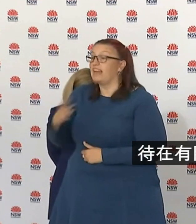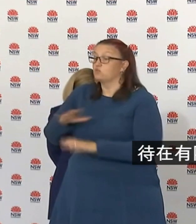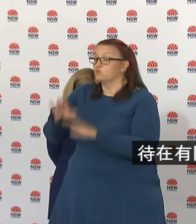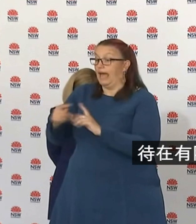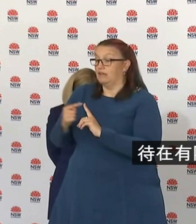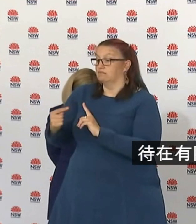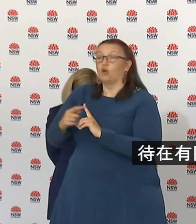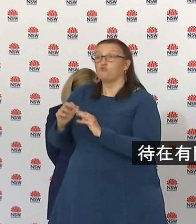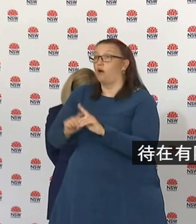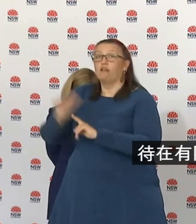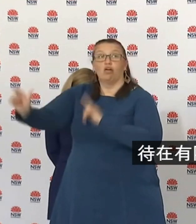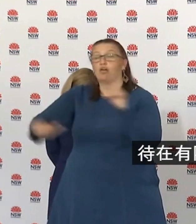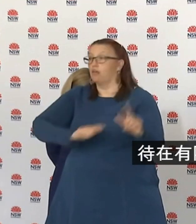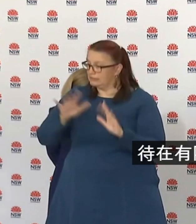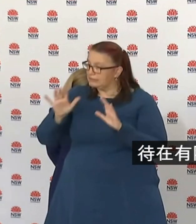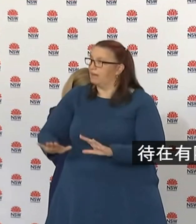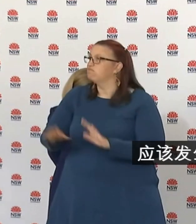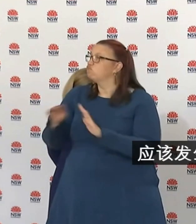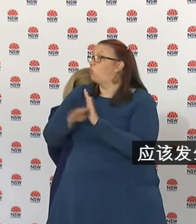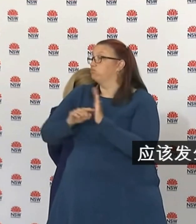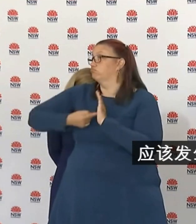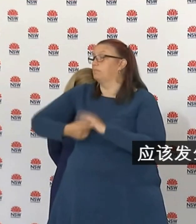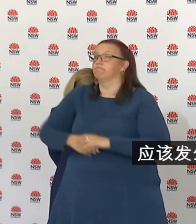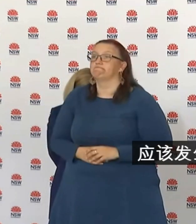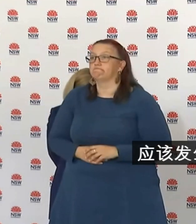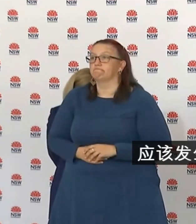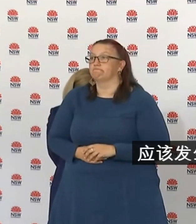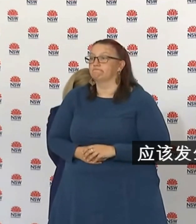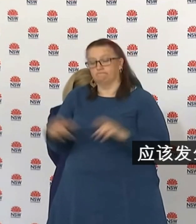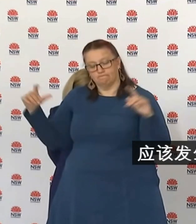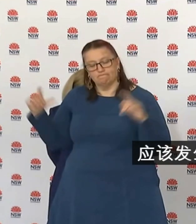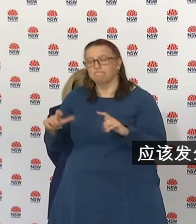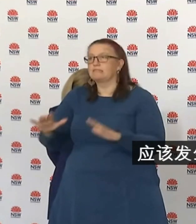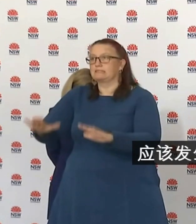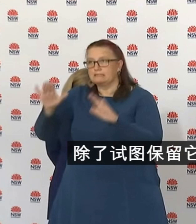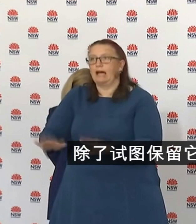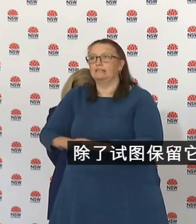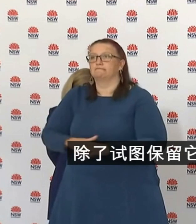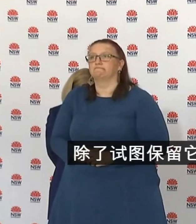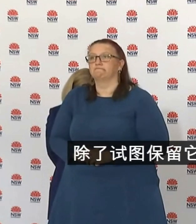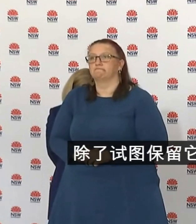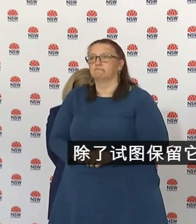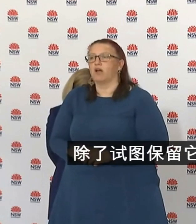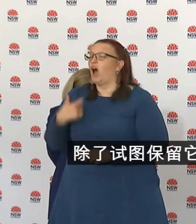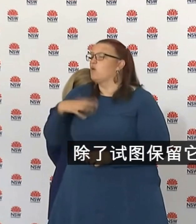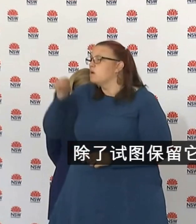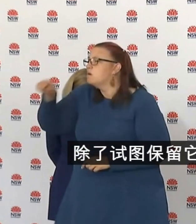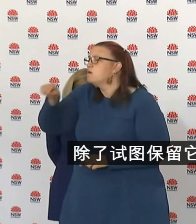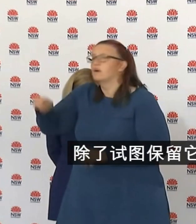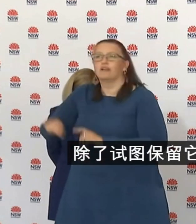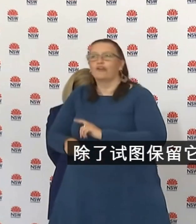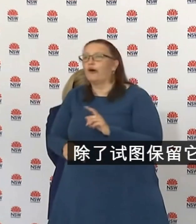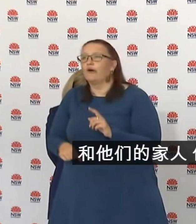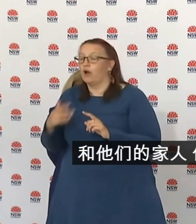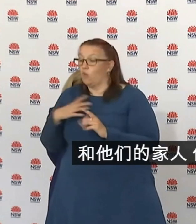limited area, and that's the rule. That's what should happen. And I just stress again, it's not about anything other than